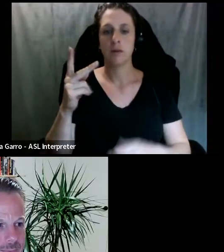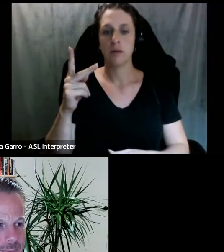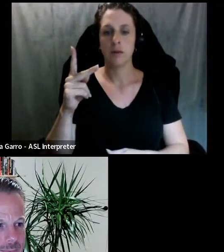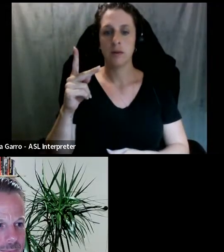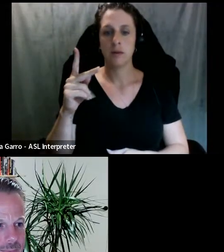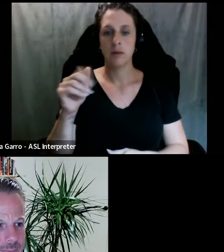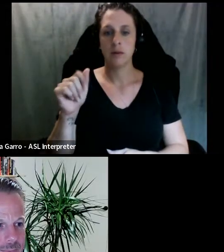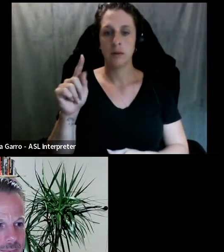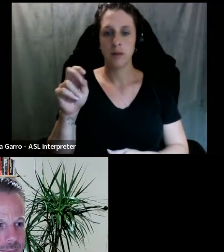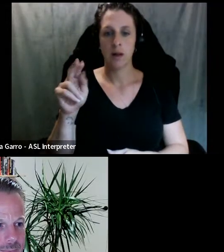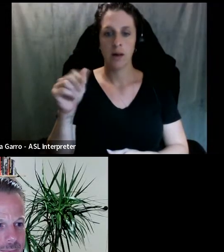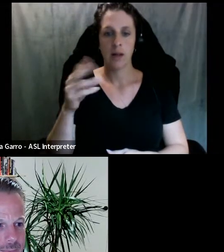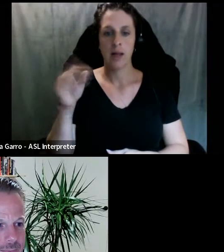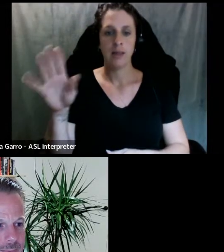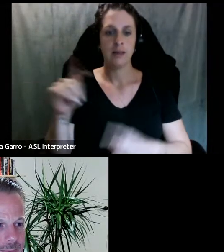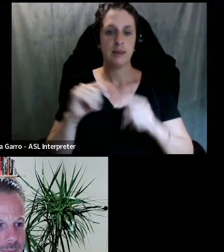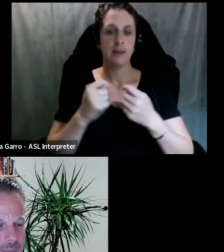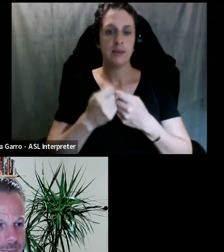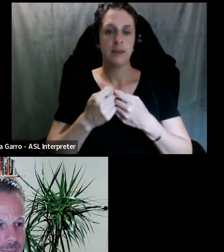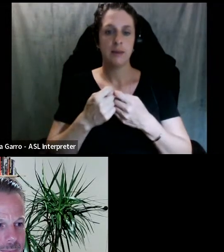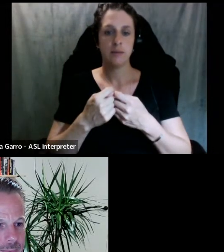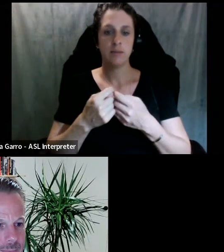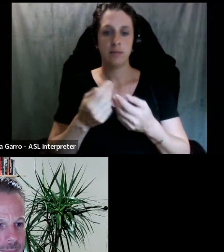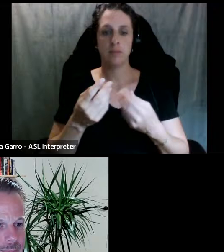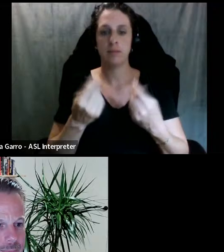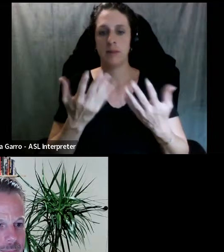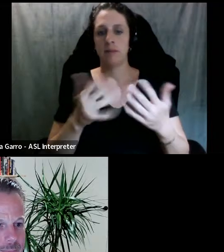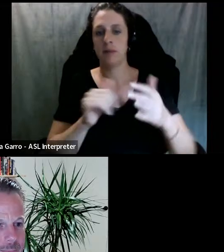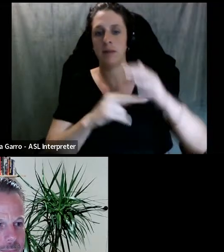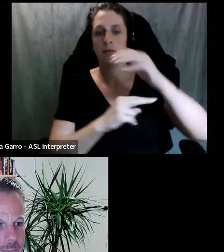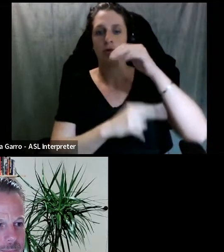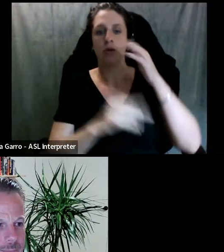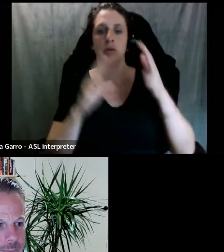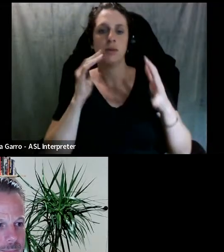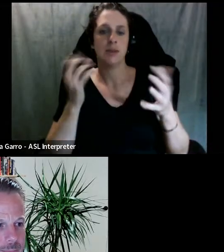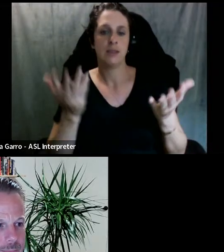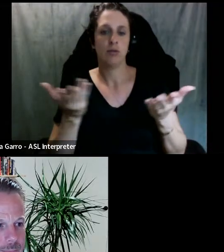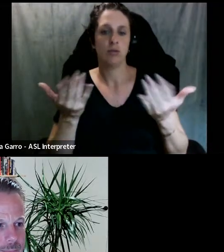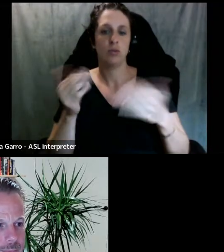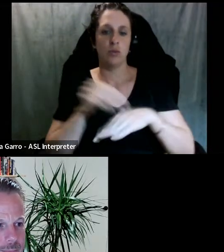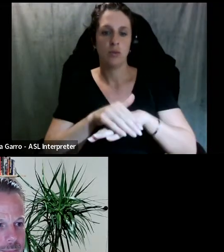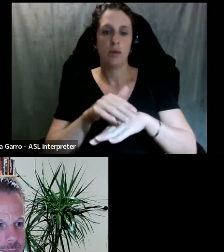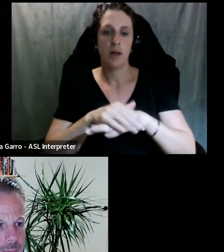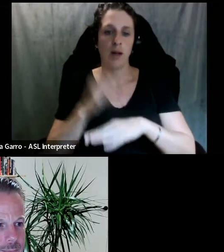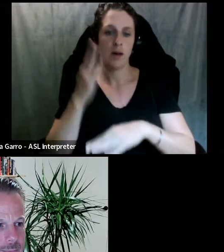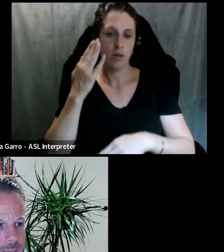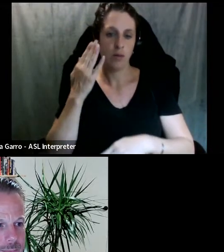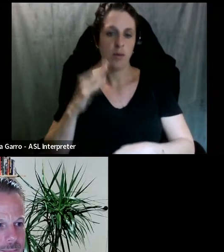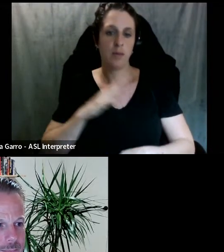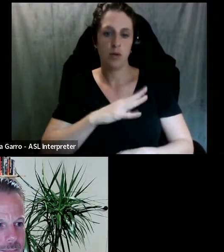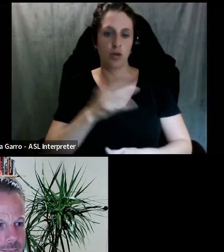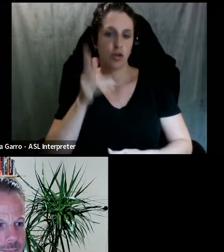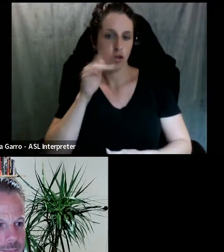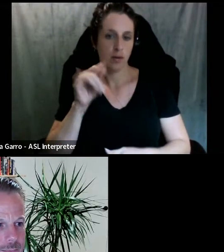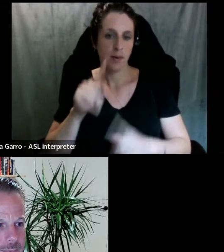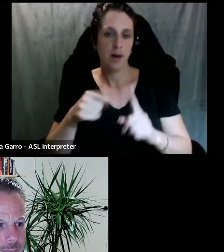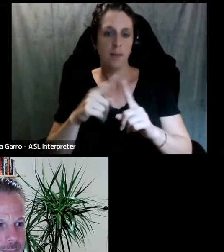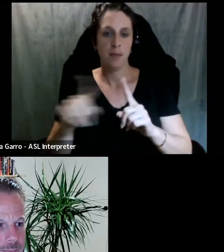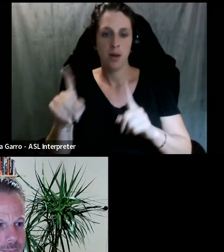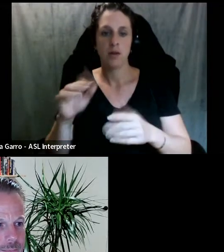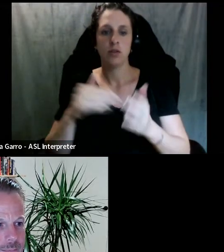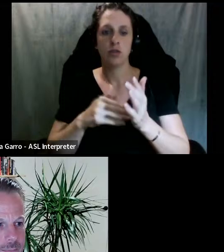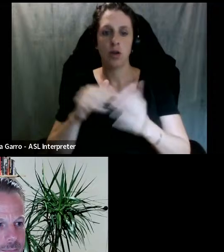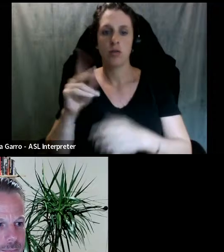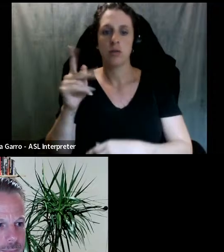given that Bridge was here tonight, I believe the board may have heard about it, but Dr. Quintana and his team went over to